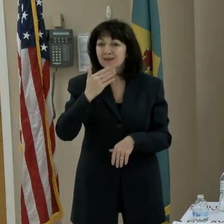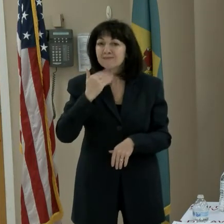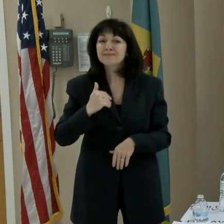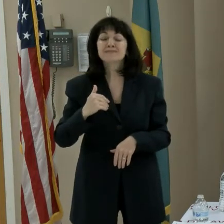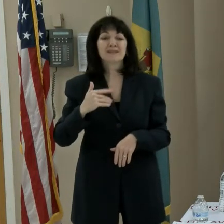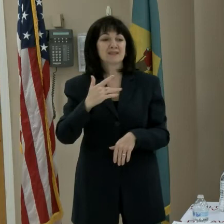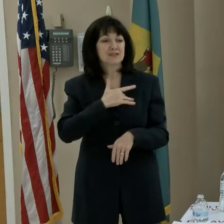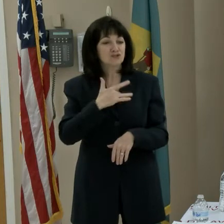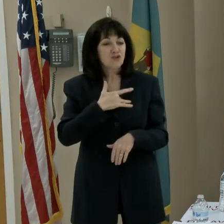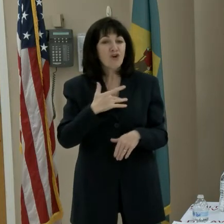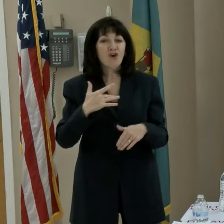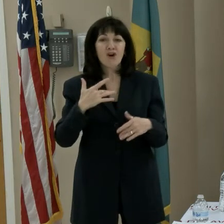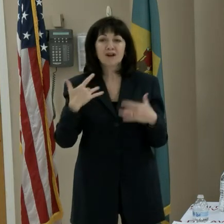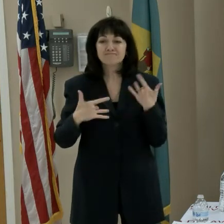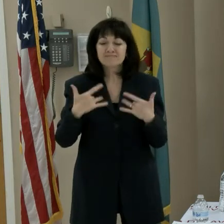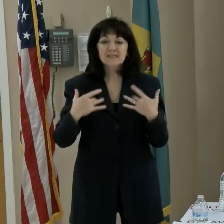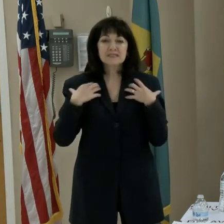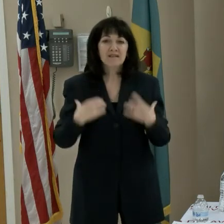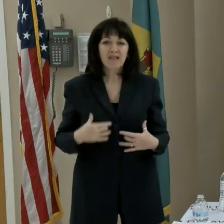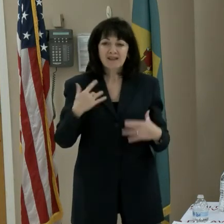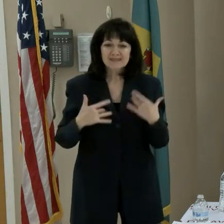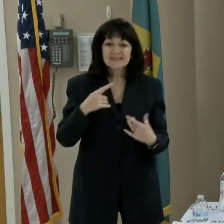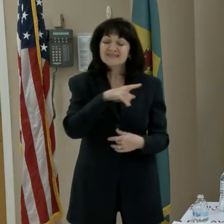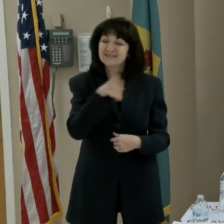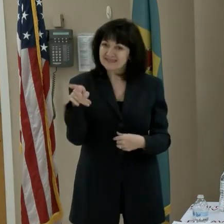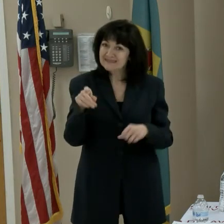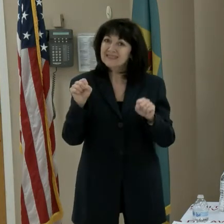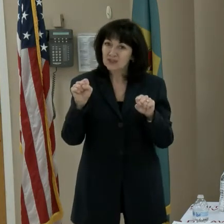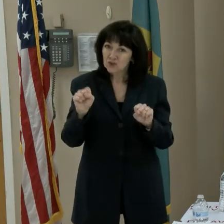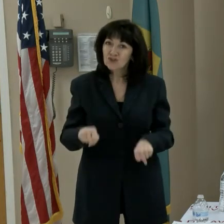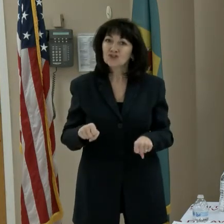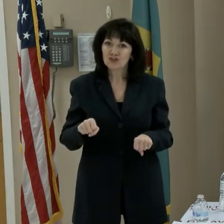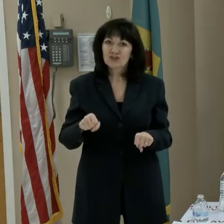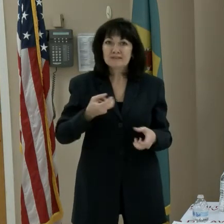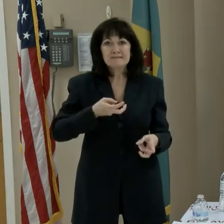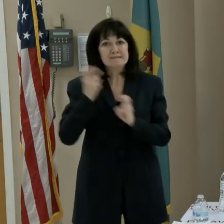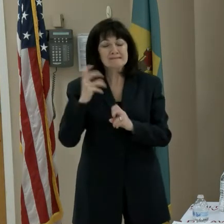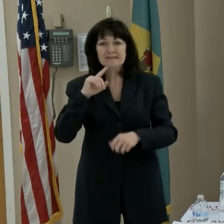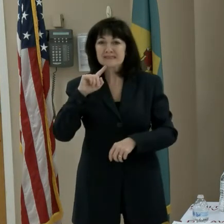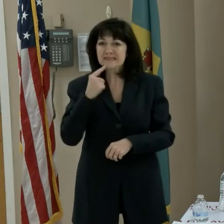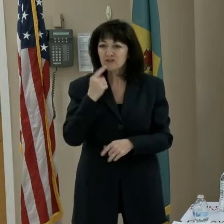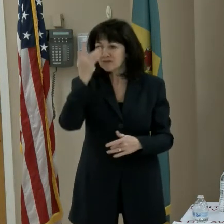for suffering a serious illness or even death from this virus.